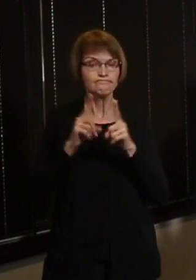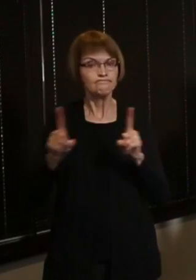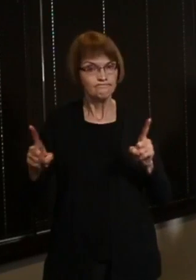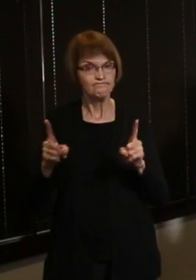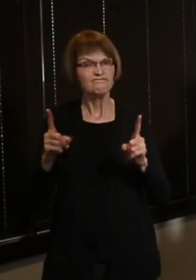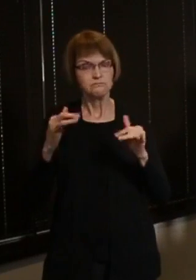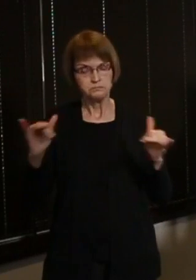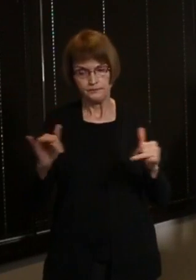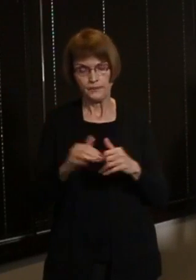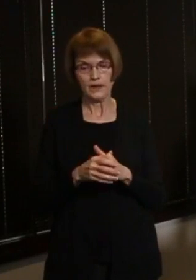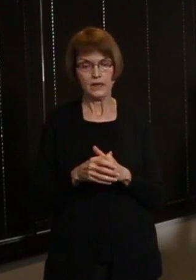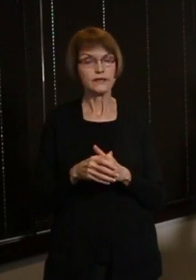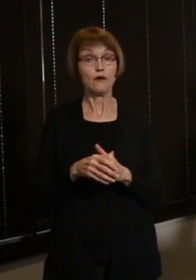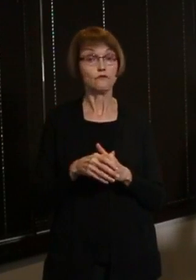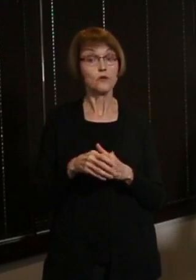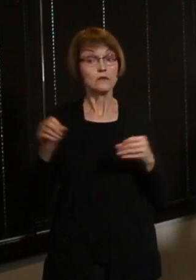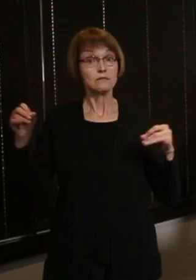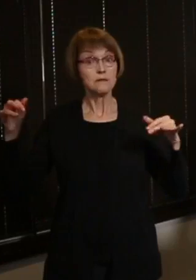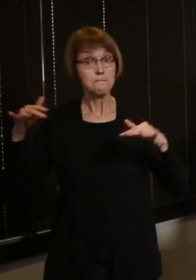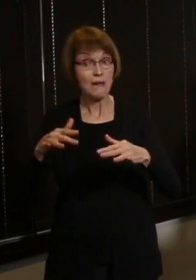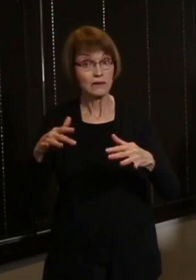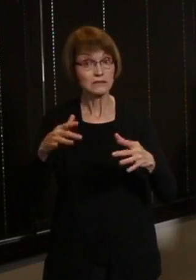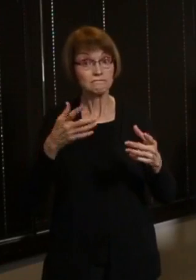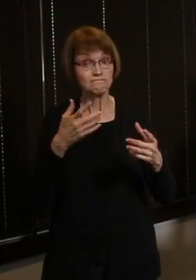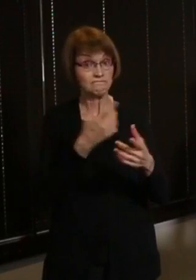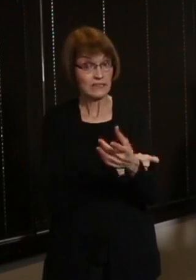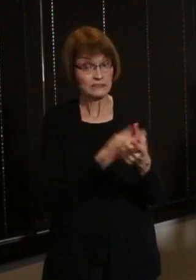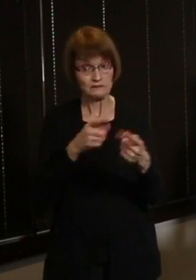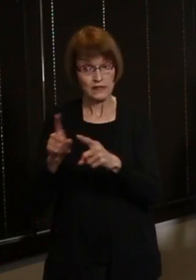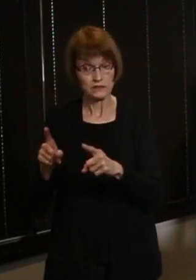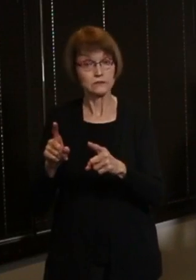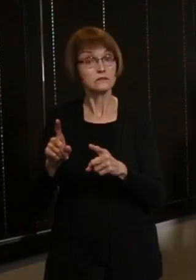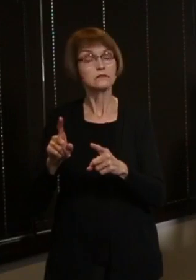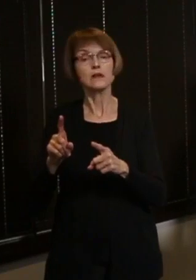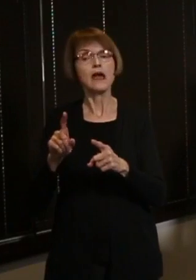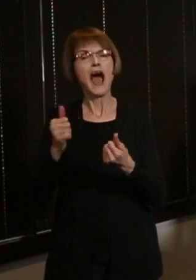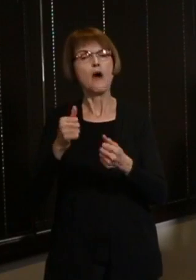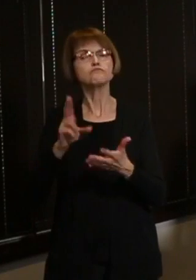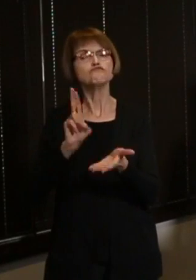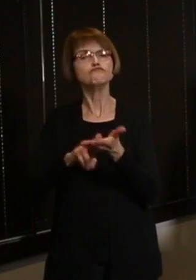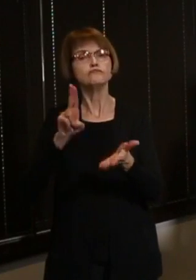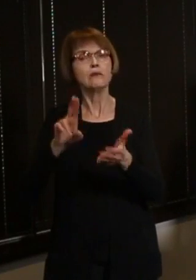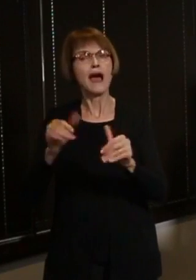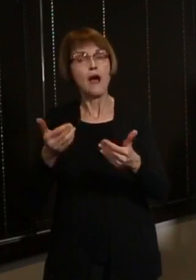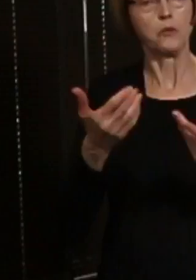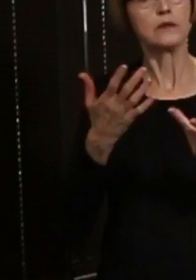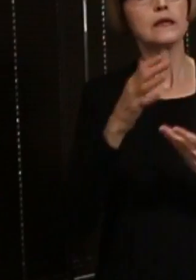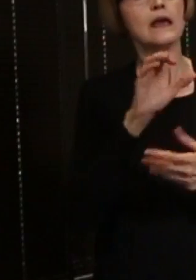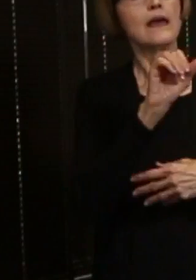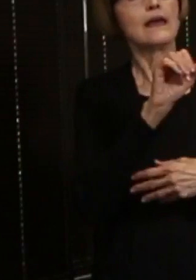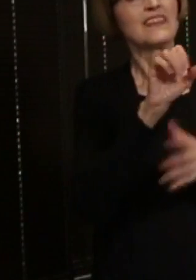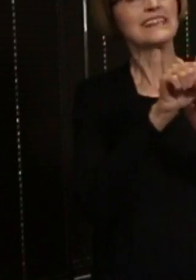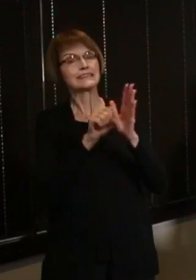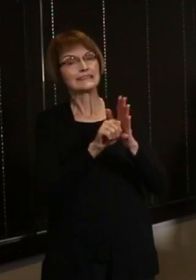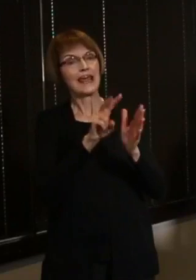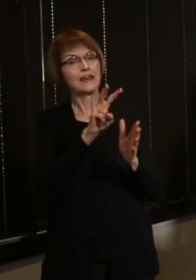mass vaccination events, you'll need to register at the state's vaccine navigator, and that's